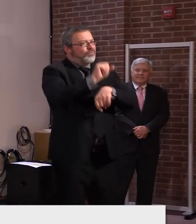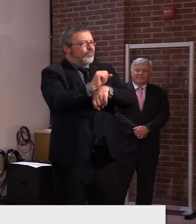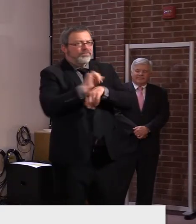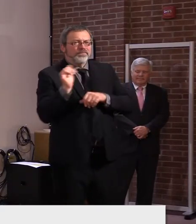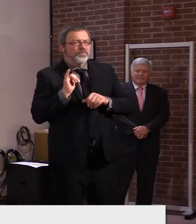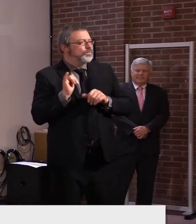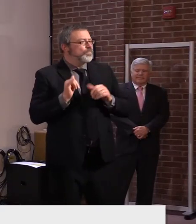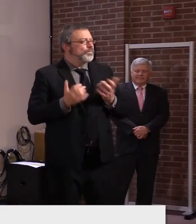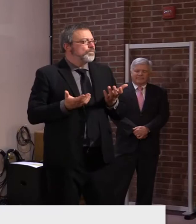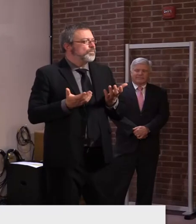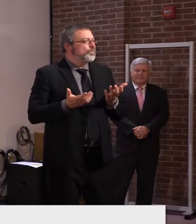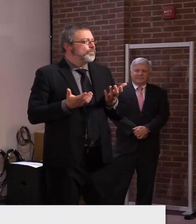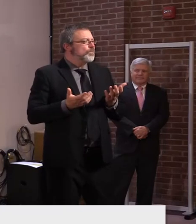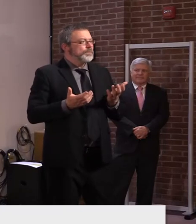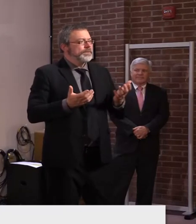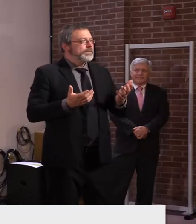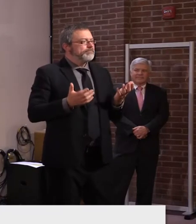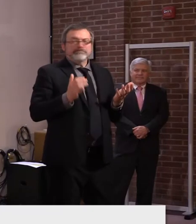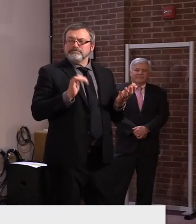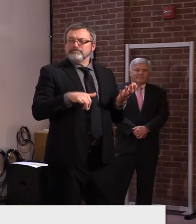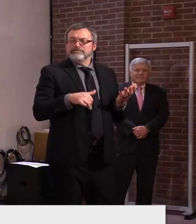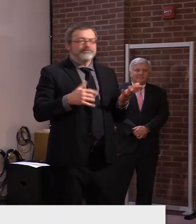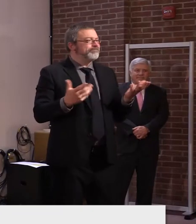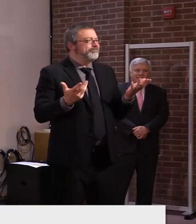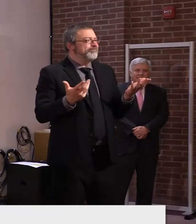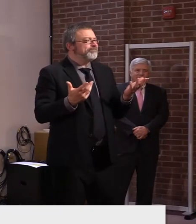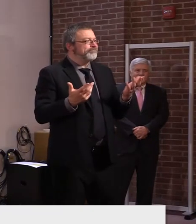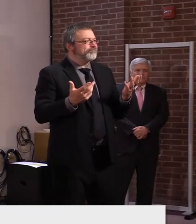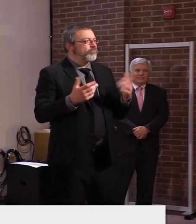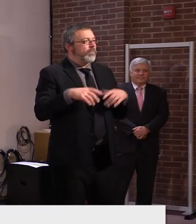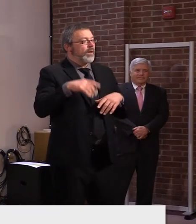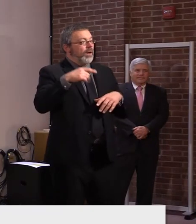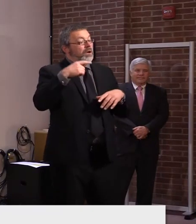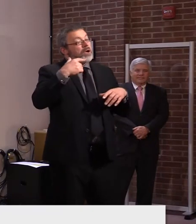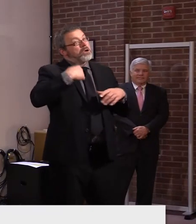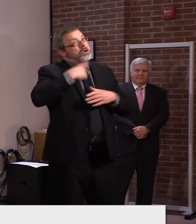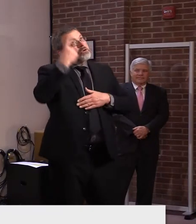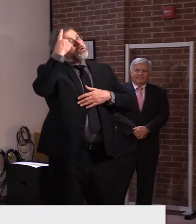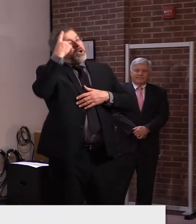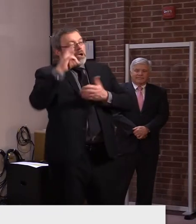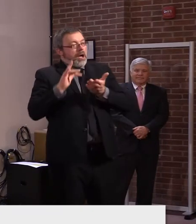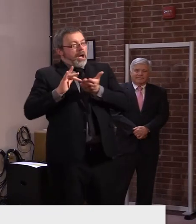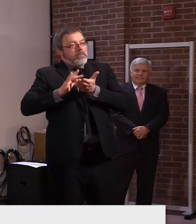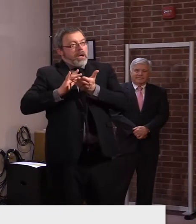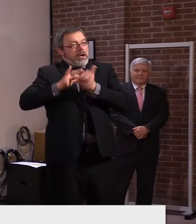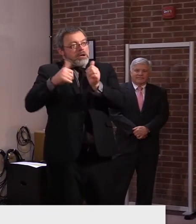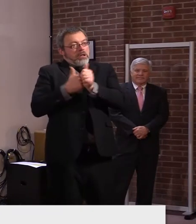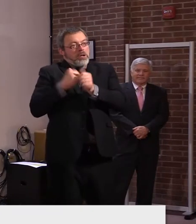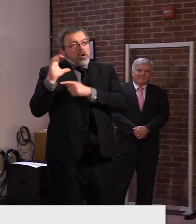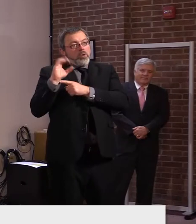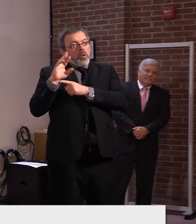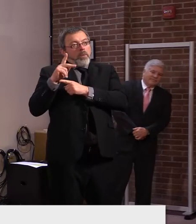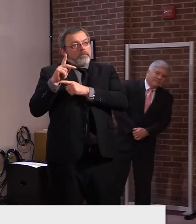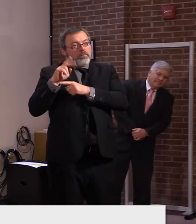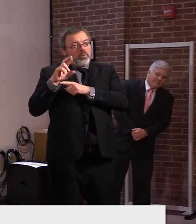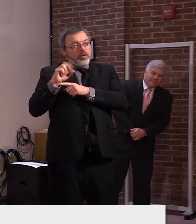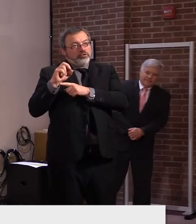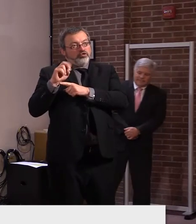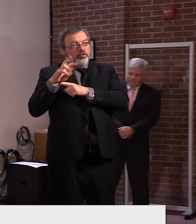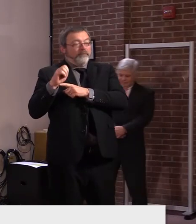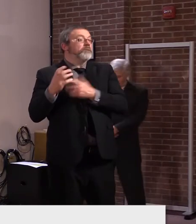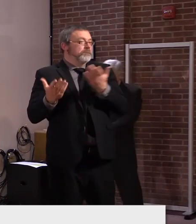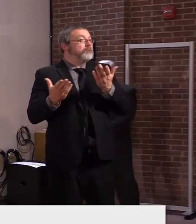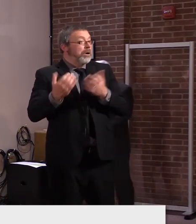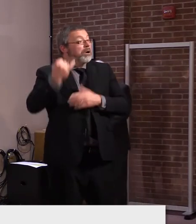that yet, but we might talk about that. So thanks for the suggestion. In addition to staffing levels,